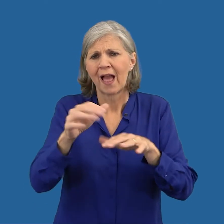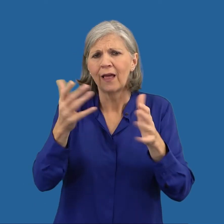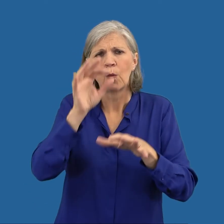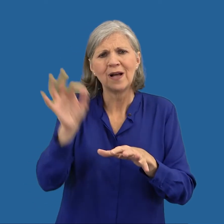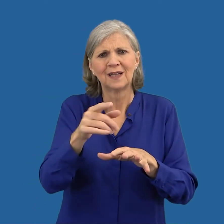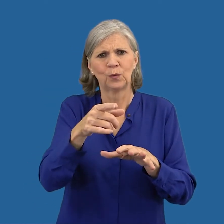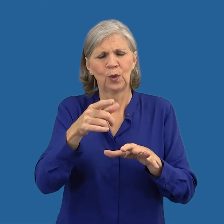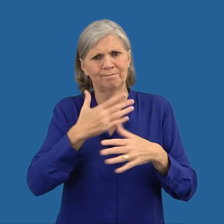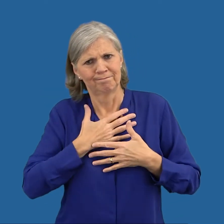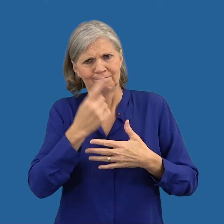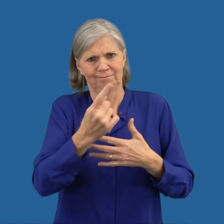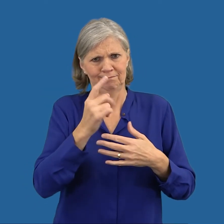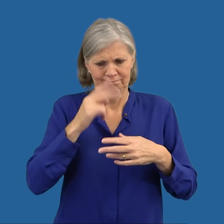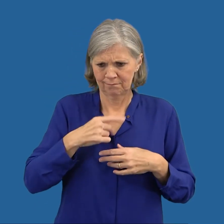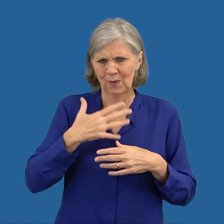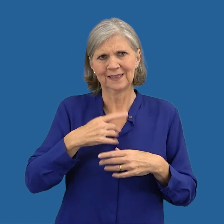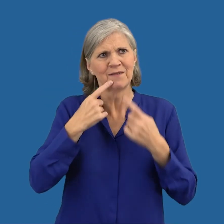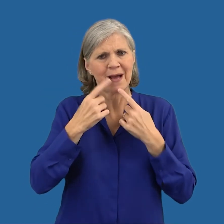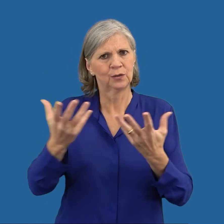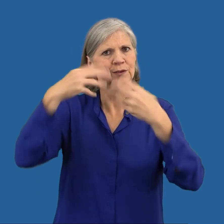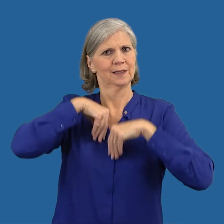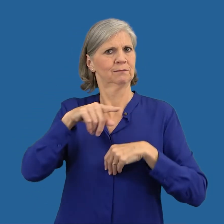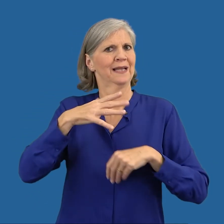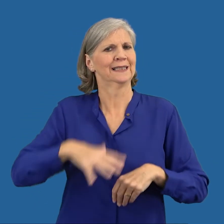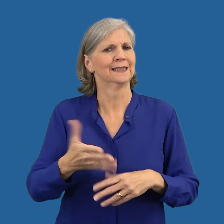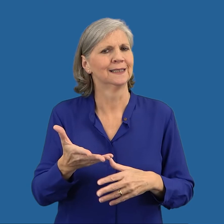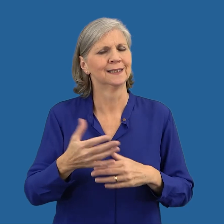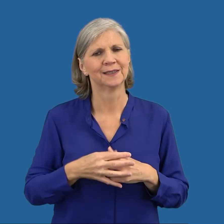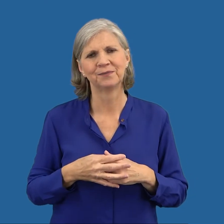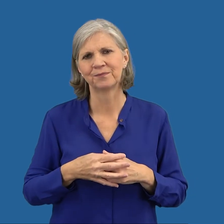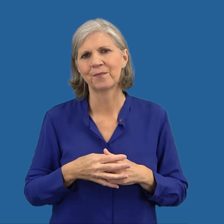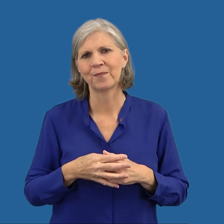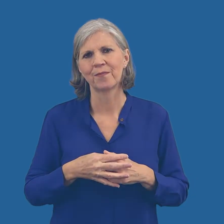It's okay to ask any questions about your care to help you get the information you might need.